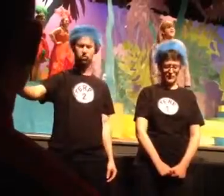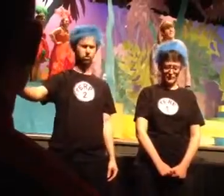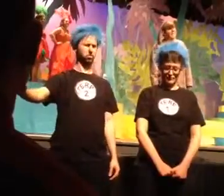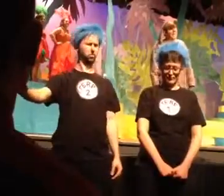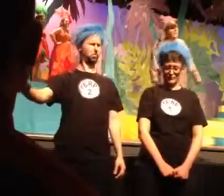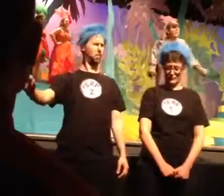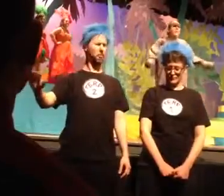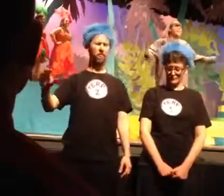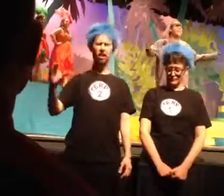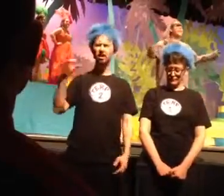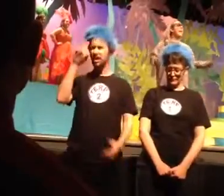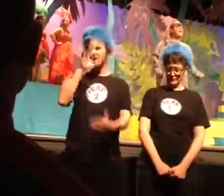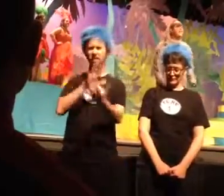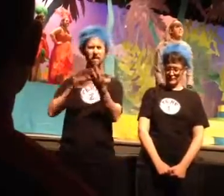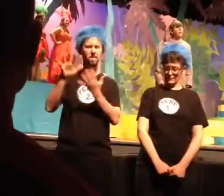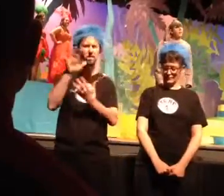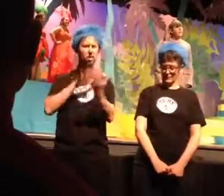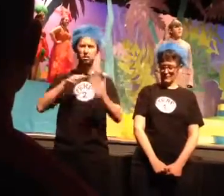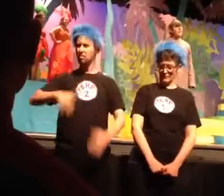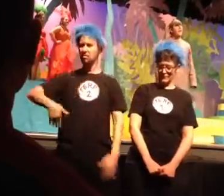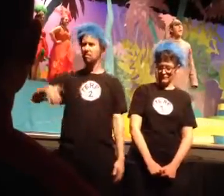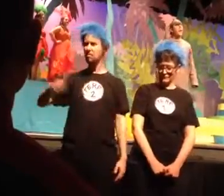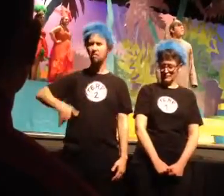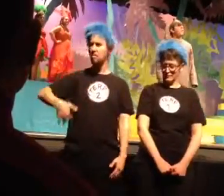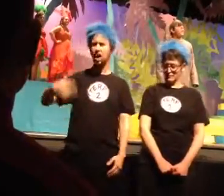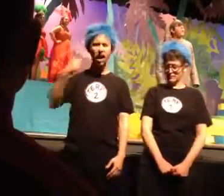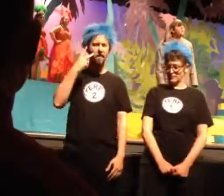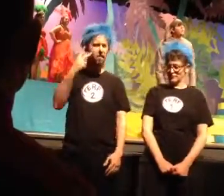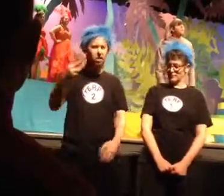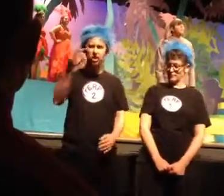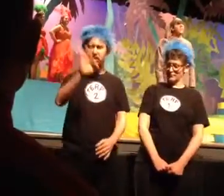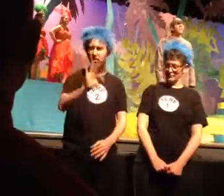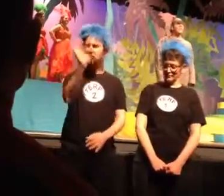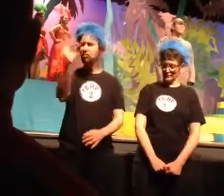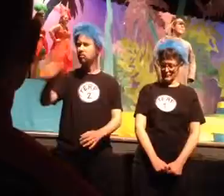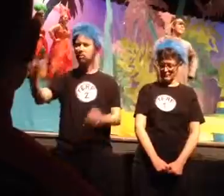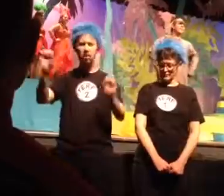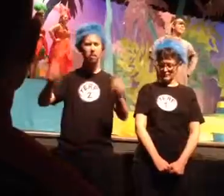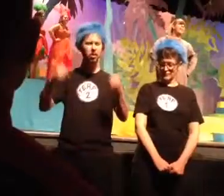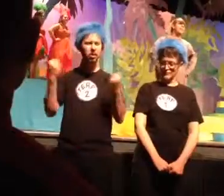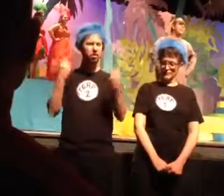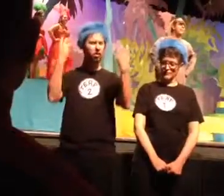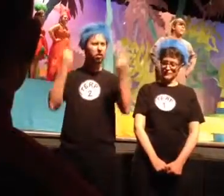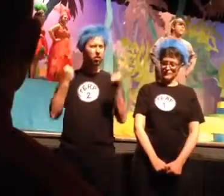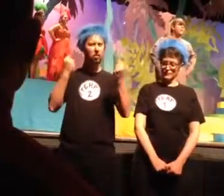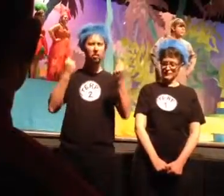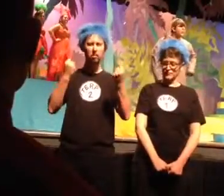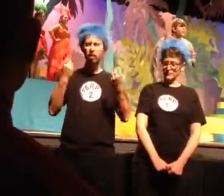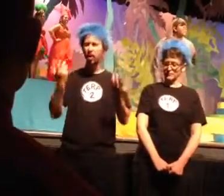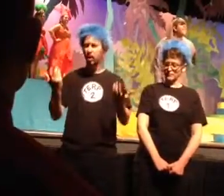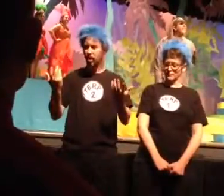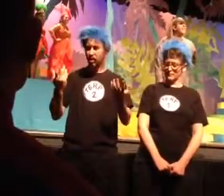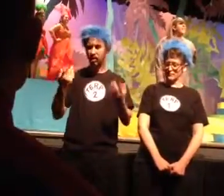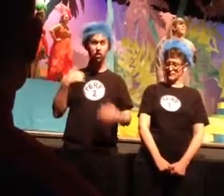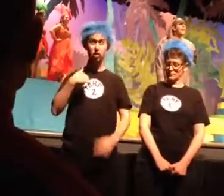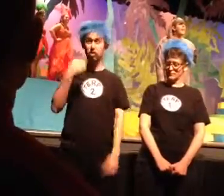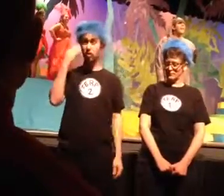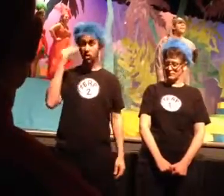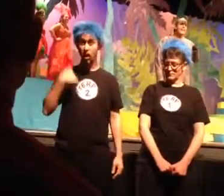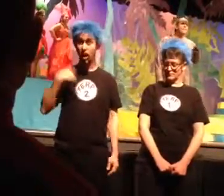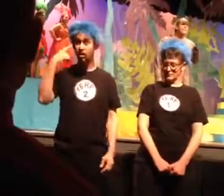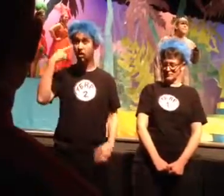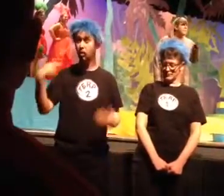I say, how confusing! I've never heard hell of a small speck of dust that was able to yell So you know what I think?